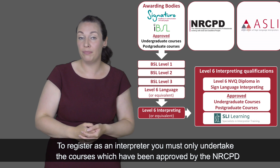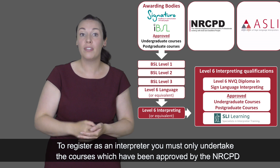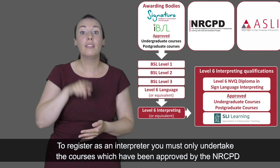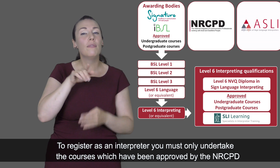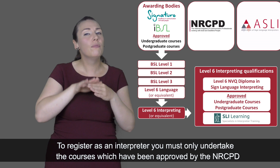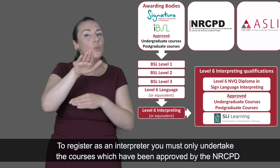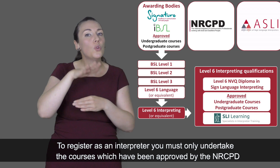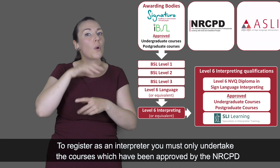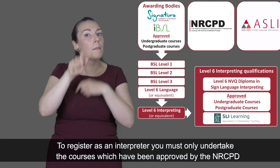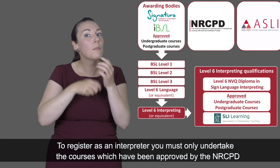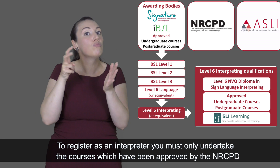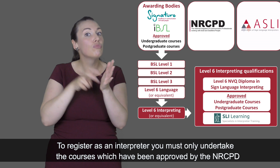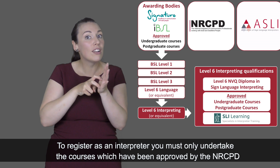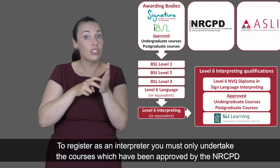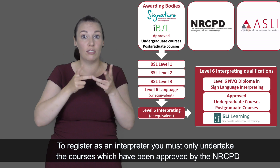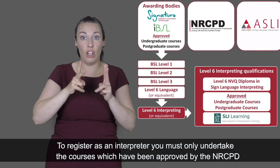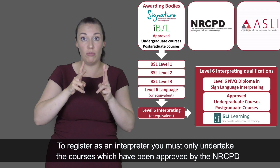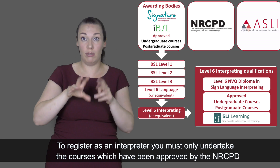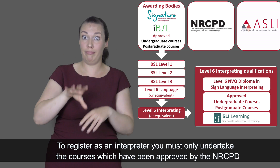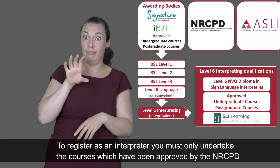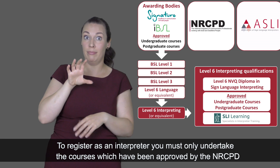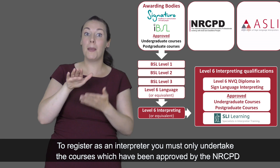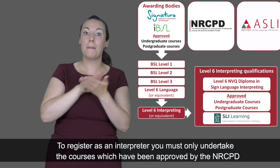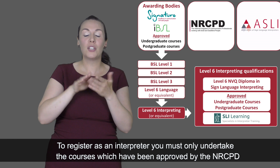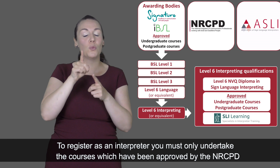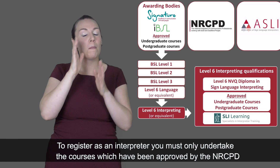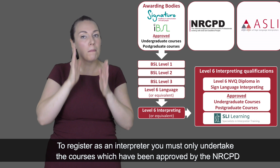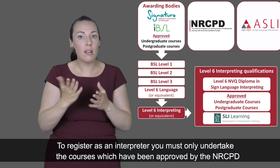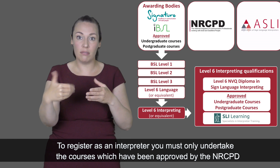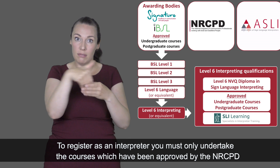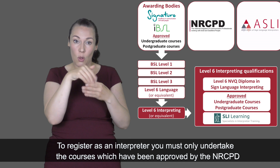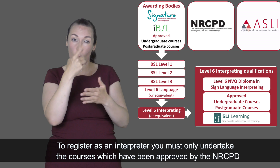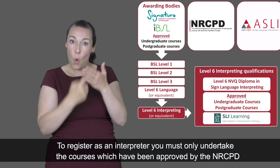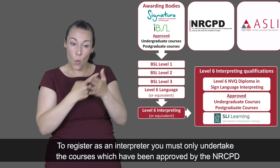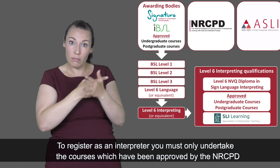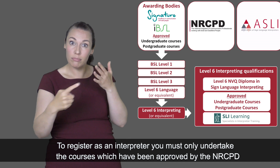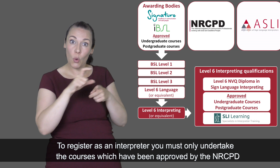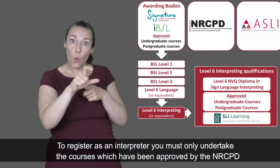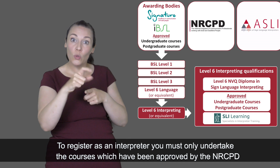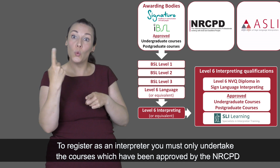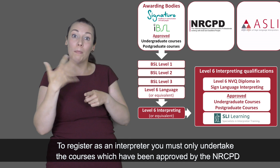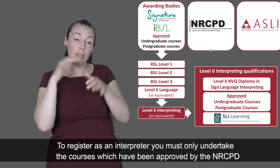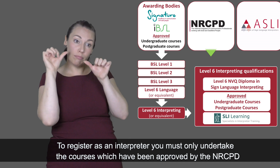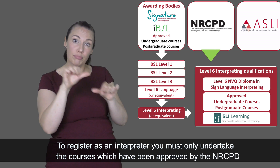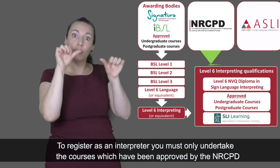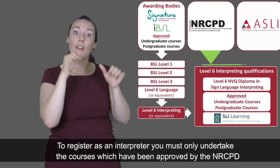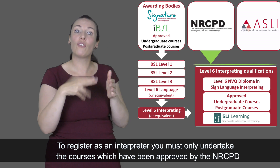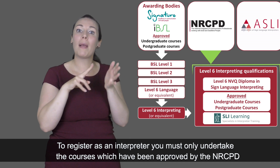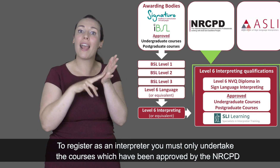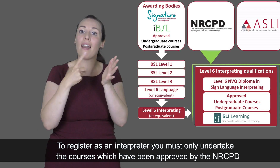the ASLI qualification. To register as an interpreter, you must only undertake the courses which have been approved